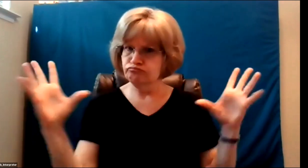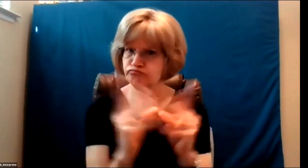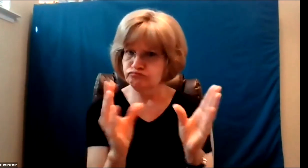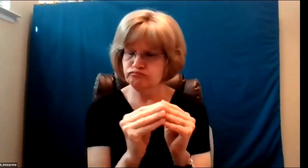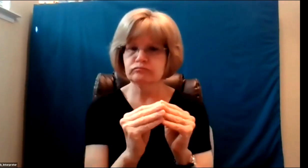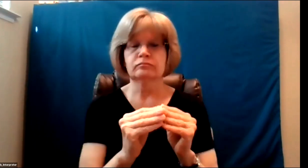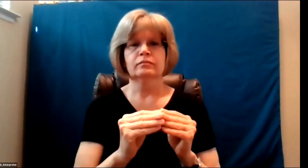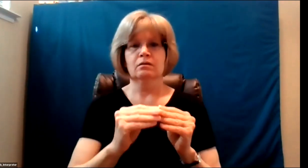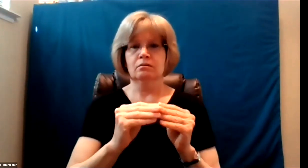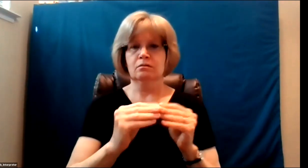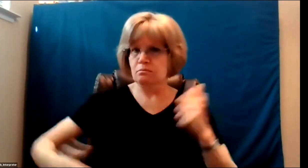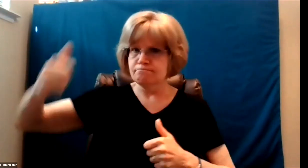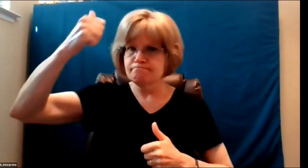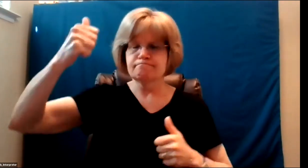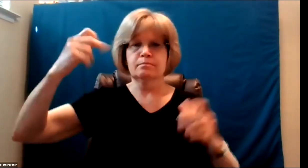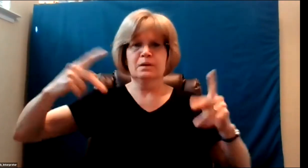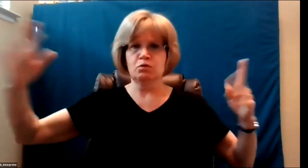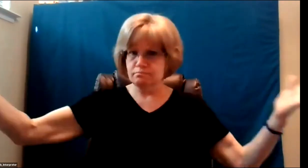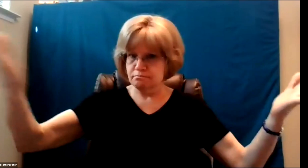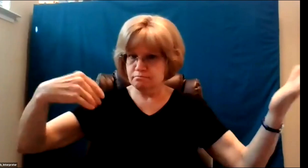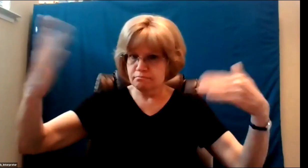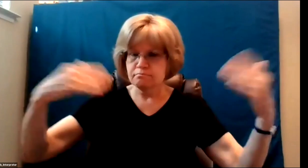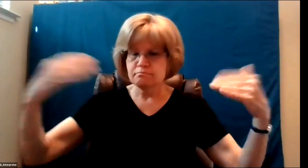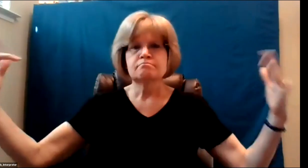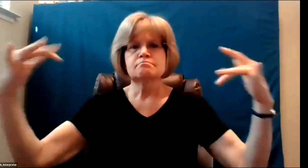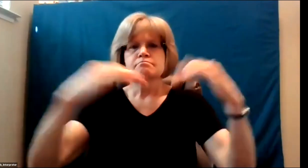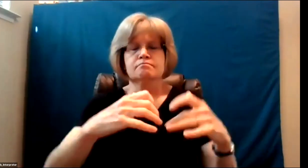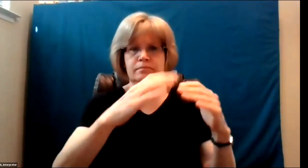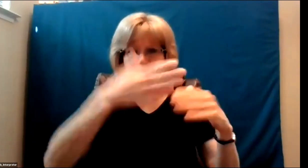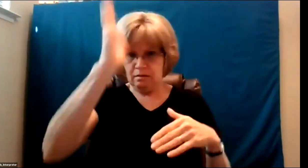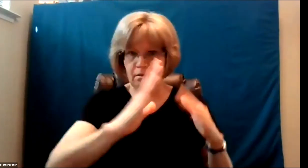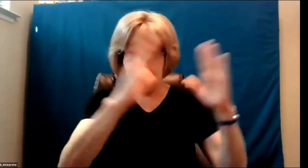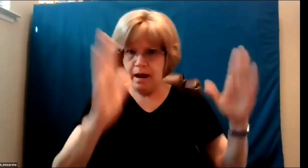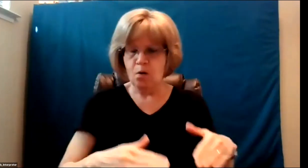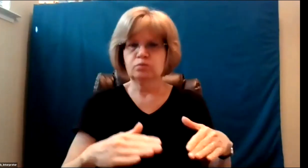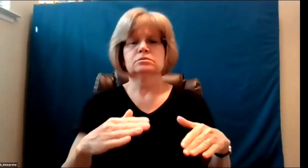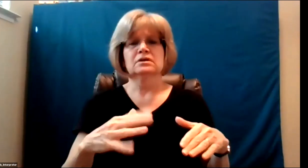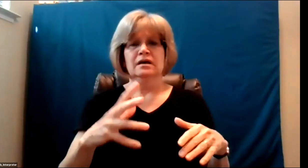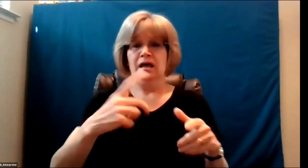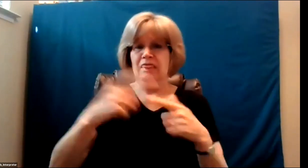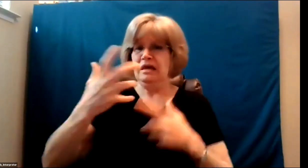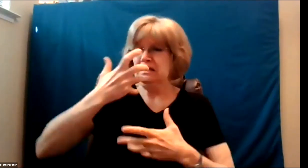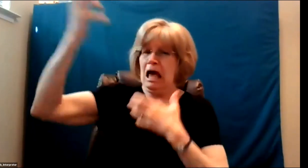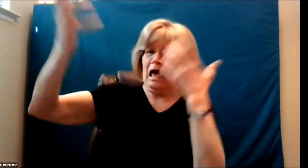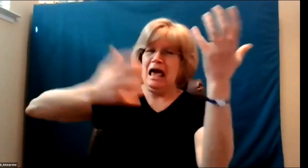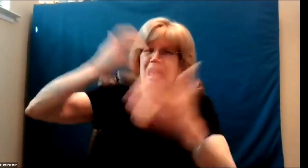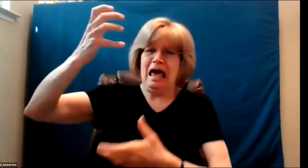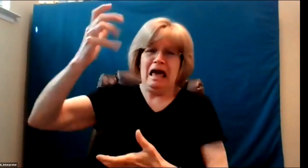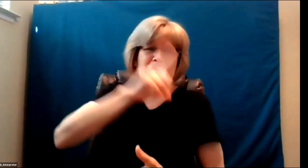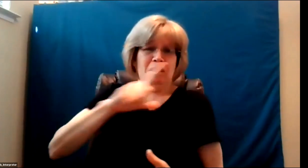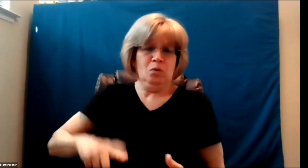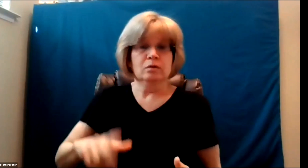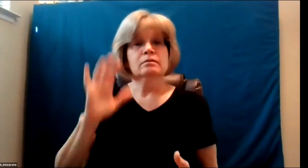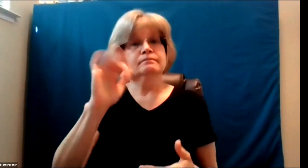the elders and all the inhabitants of the land to the house of the Lord your God and cry out to the Lord.